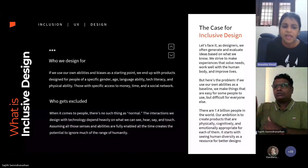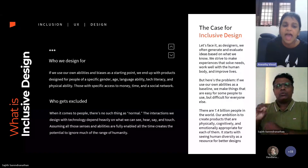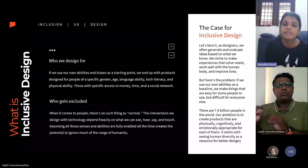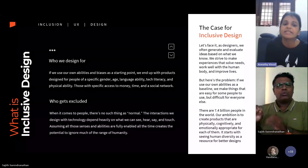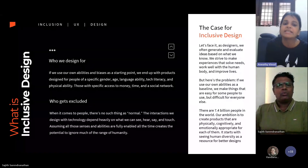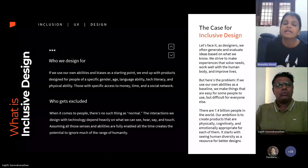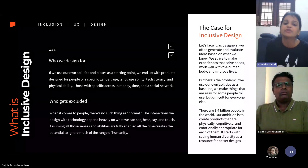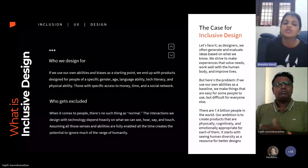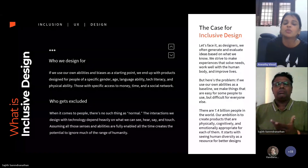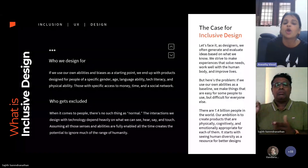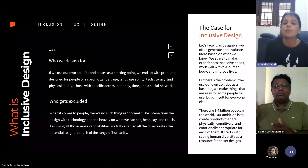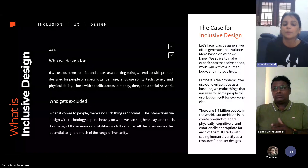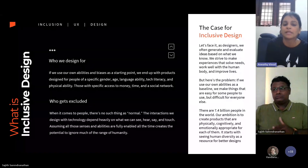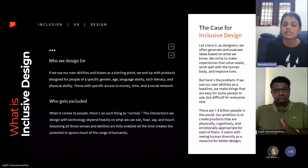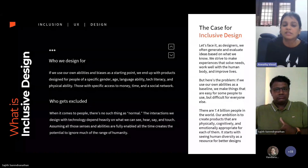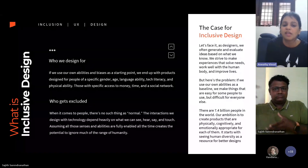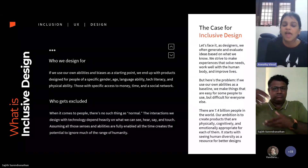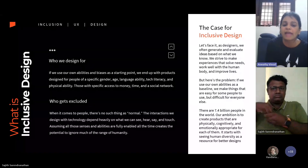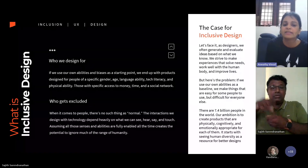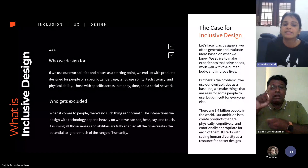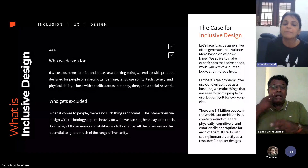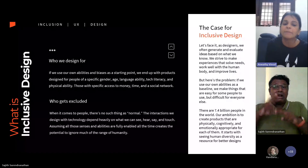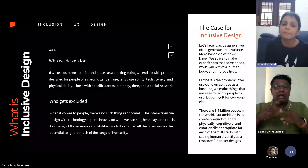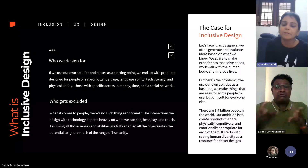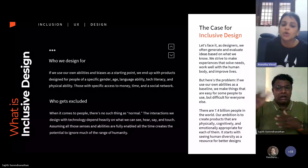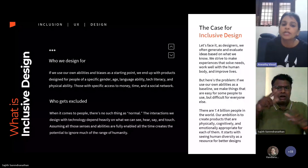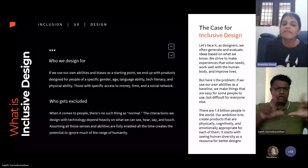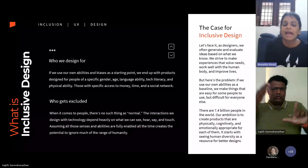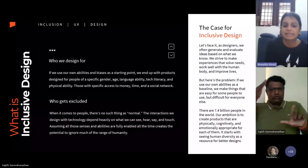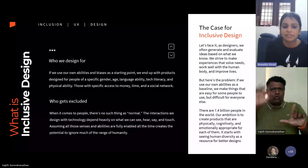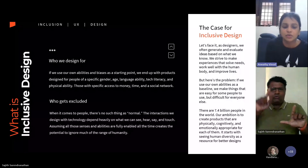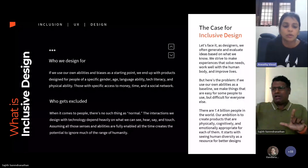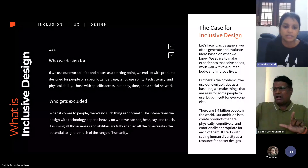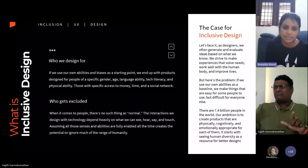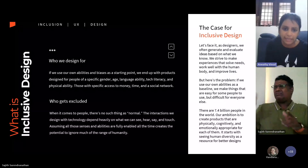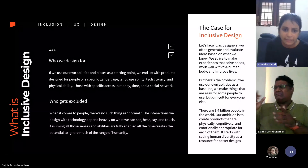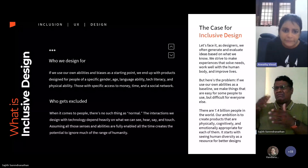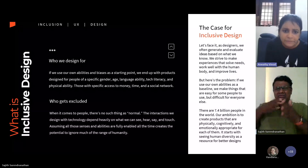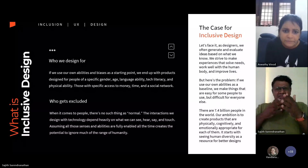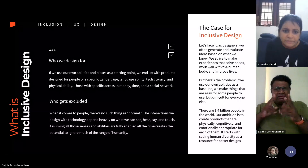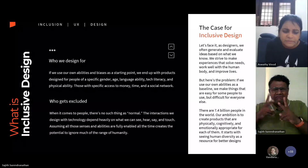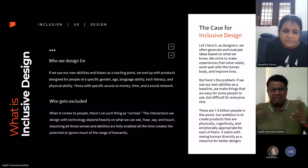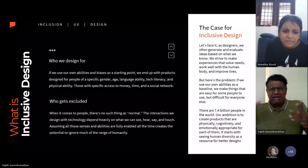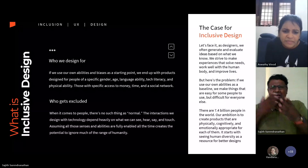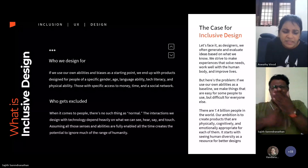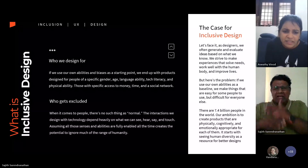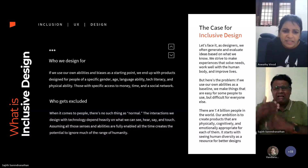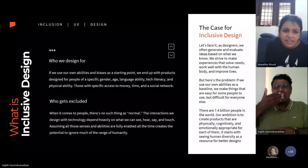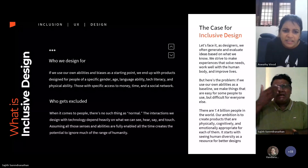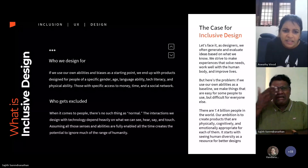biased. And we design for a small population, and some people do not have access to our design.